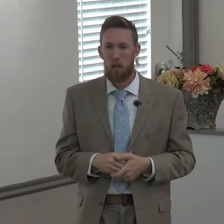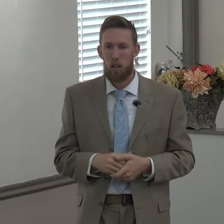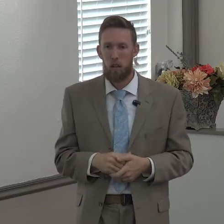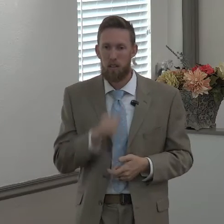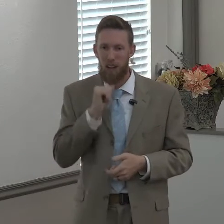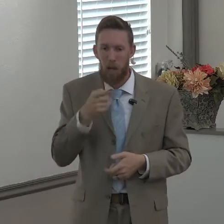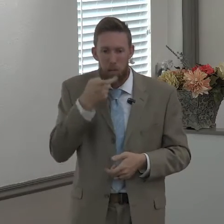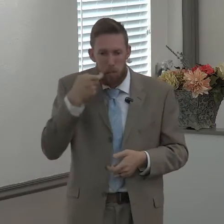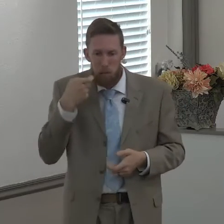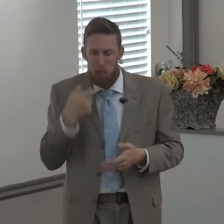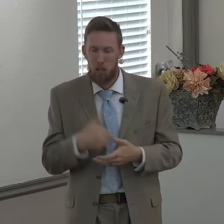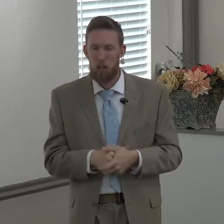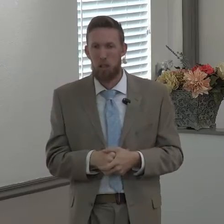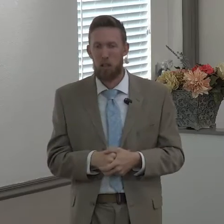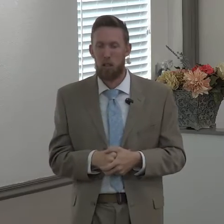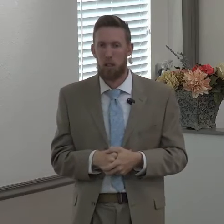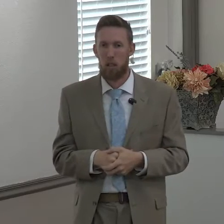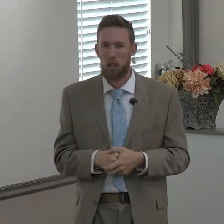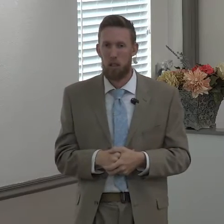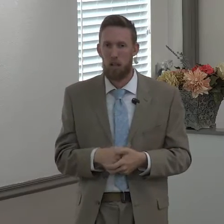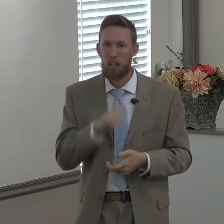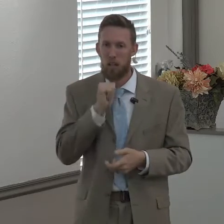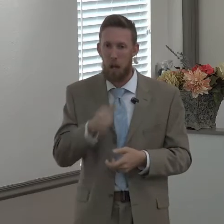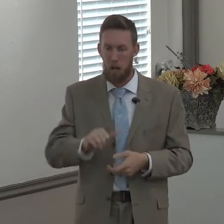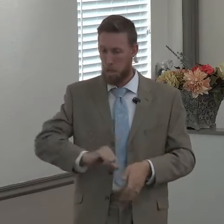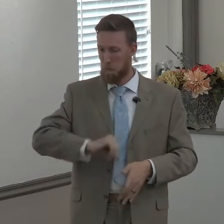Sacrificial love isn't focused on me.